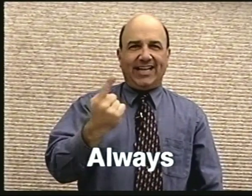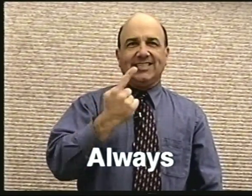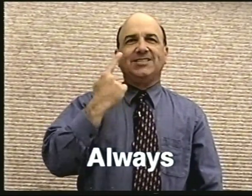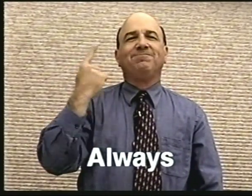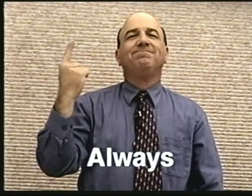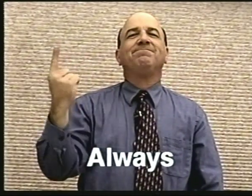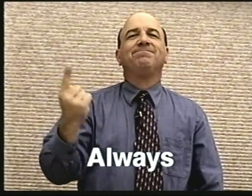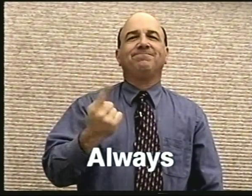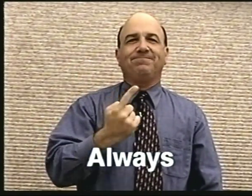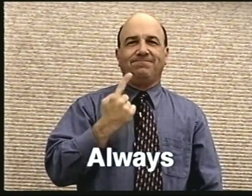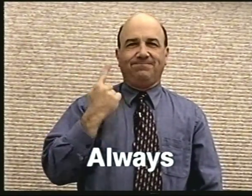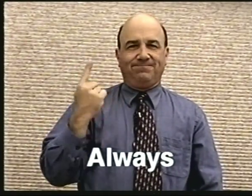always.